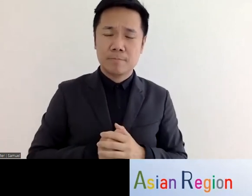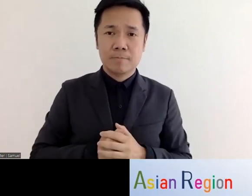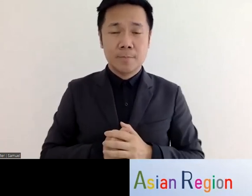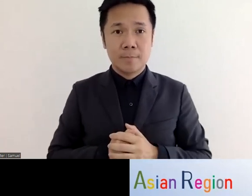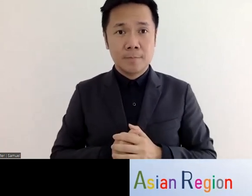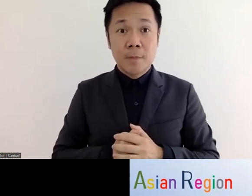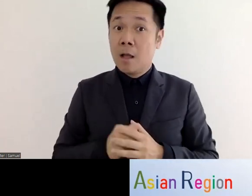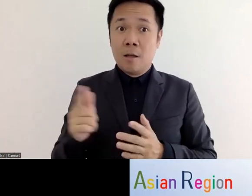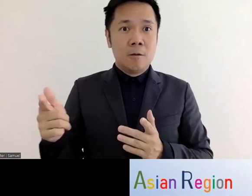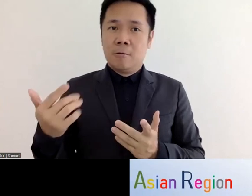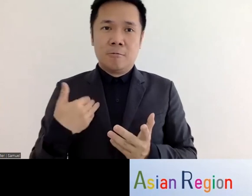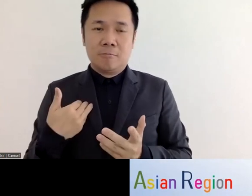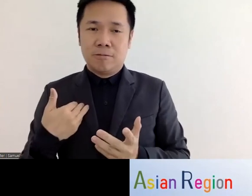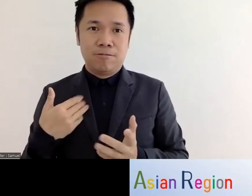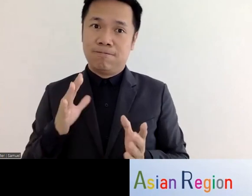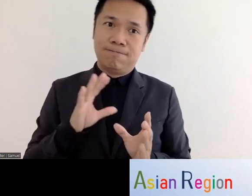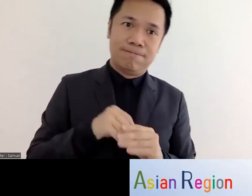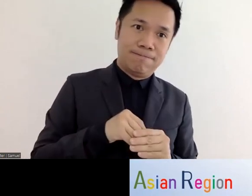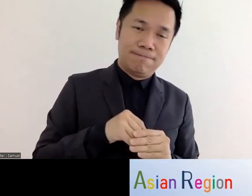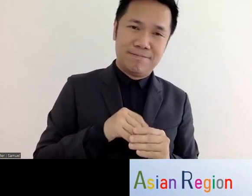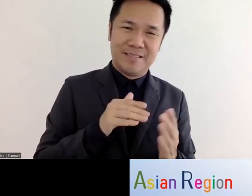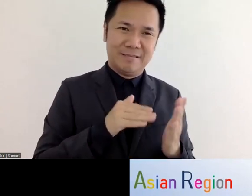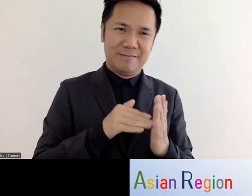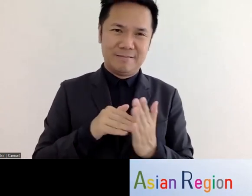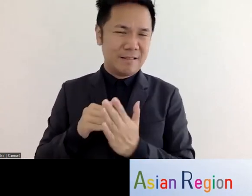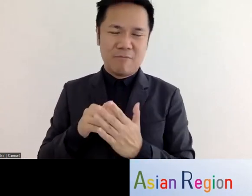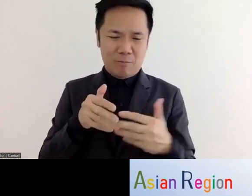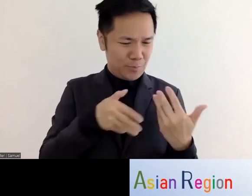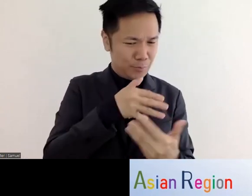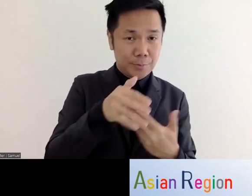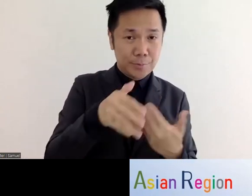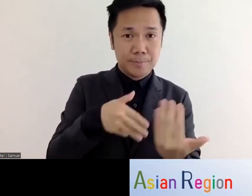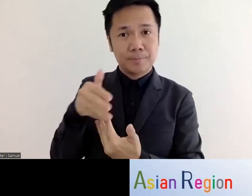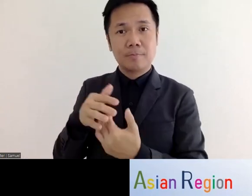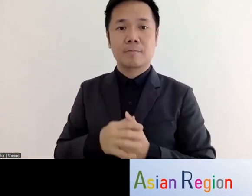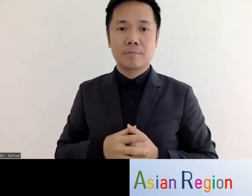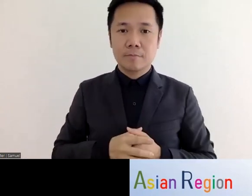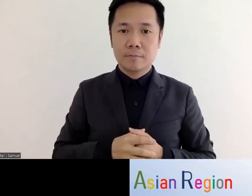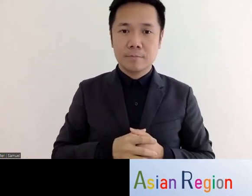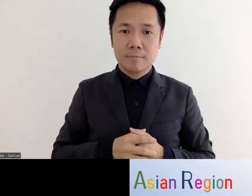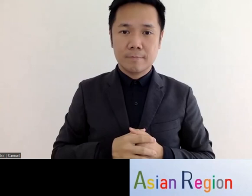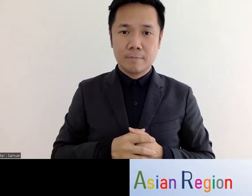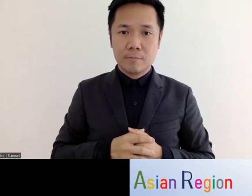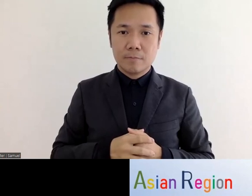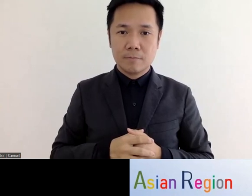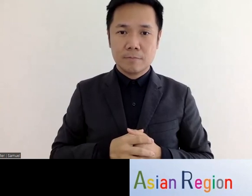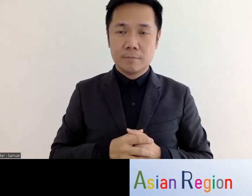to participate in the environment and the social interaction to people. But people who